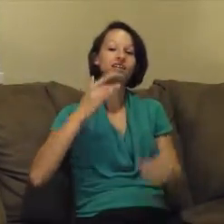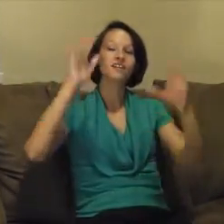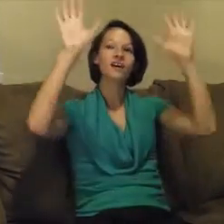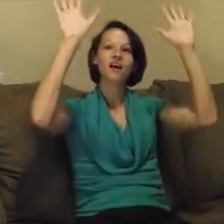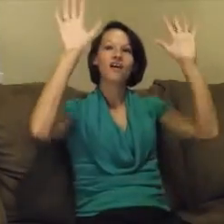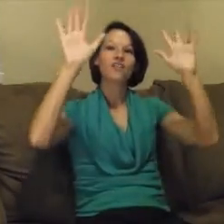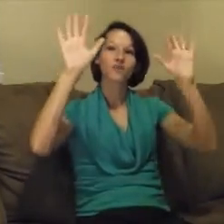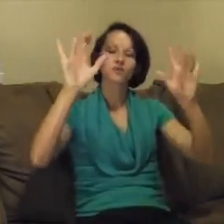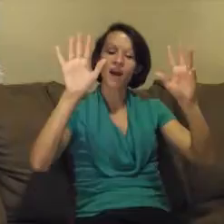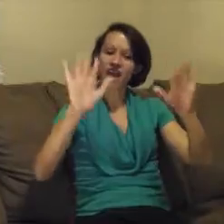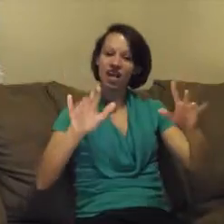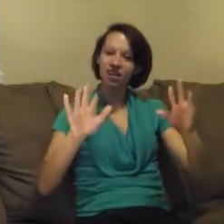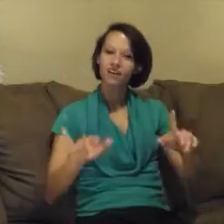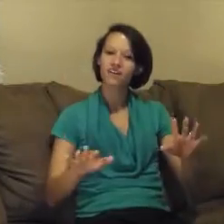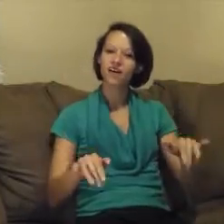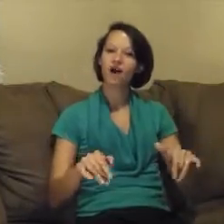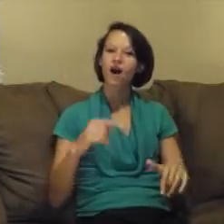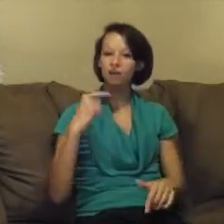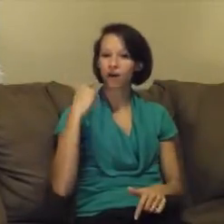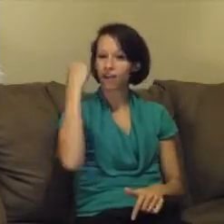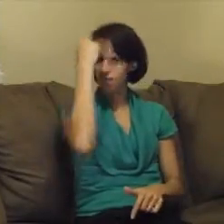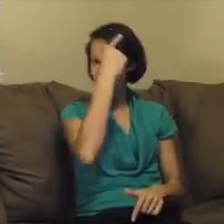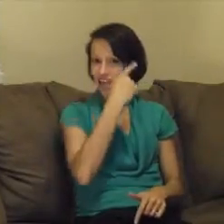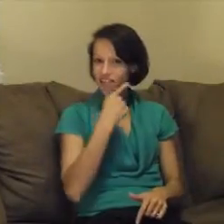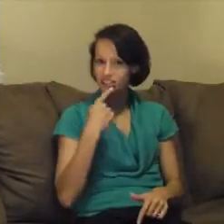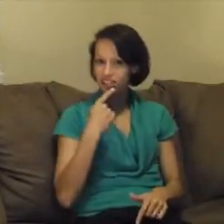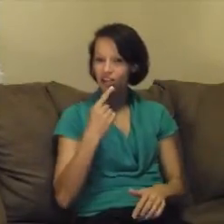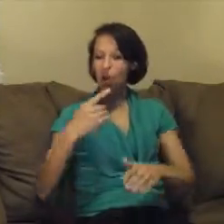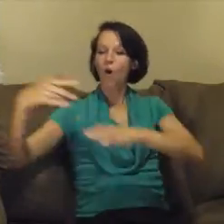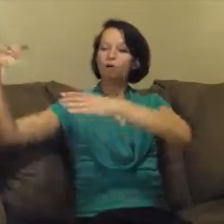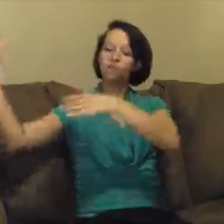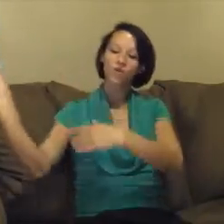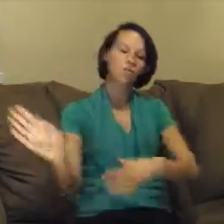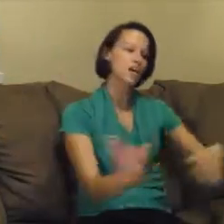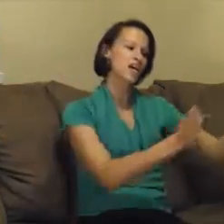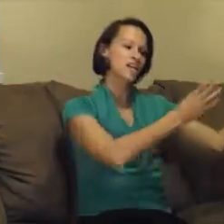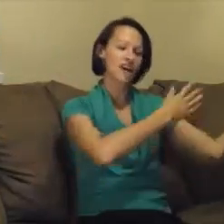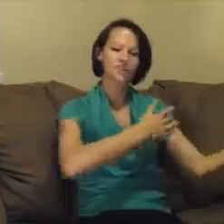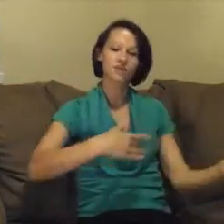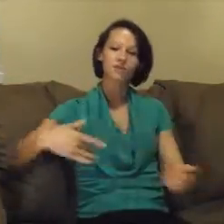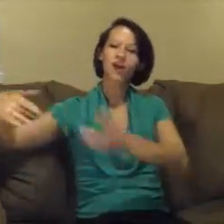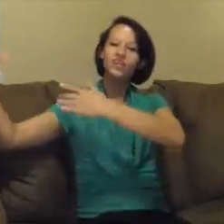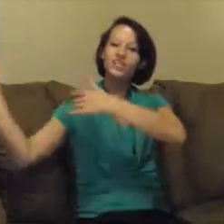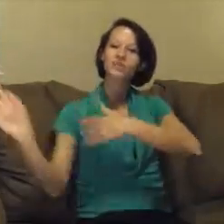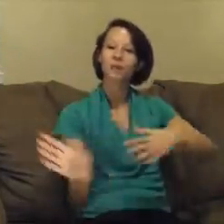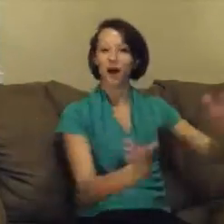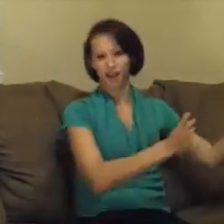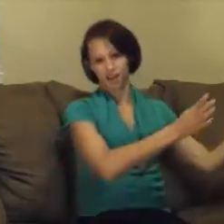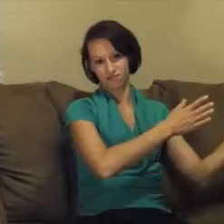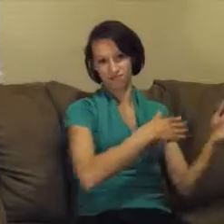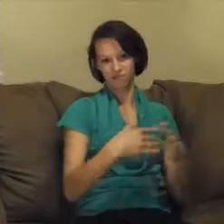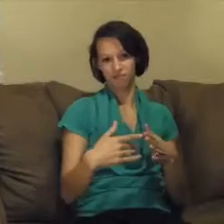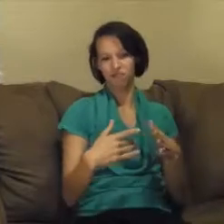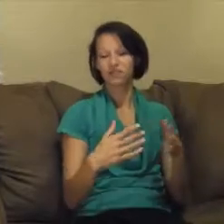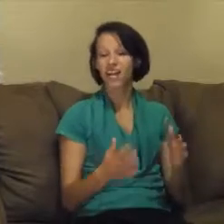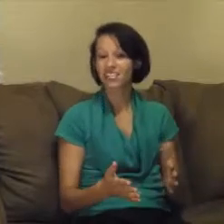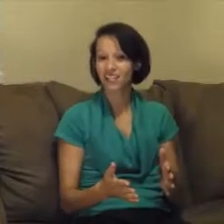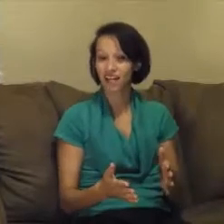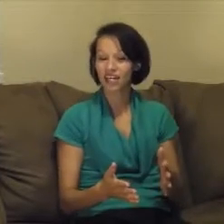feel the rain on my face, or the wind as it rushes by. Next line